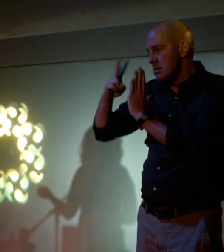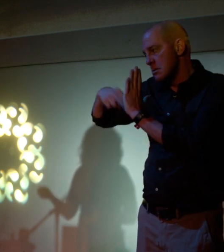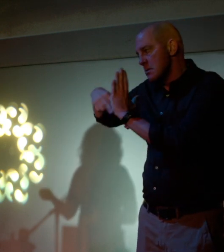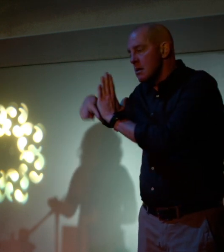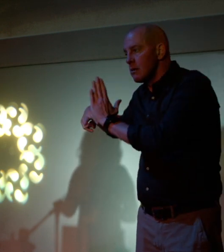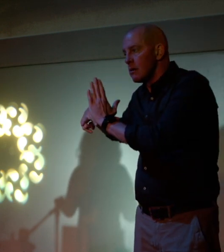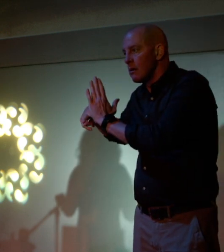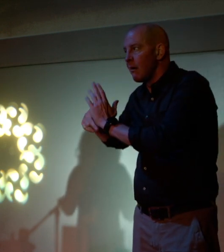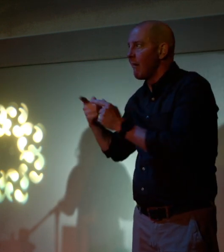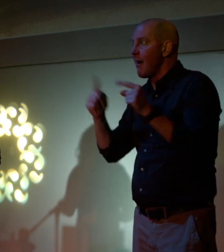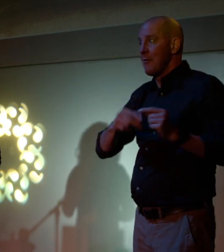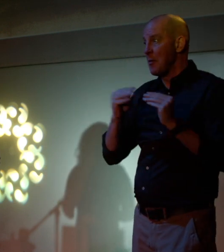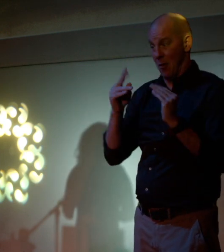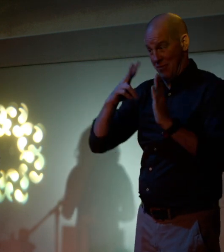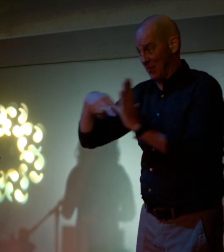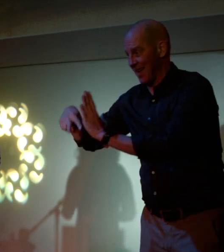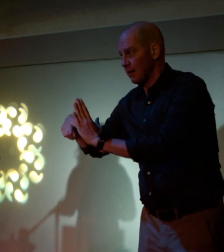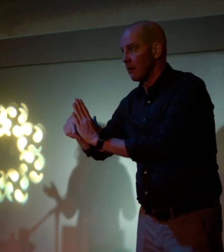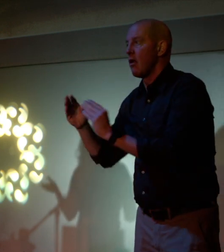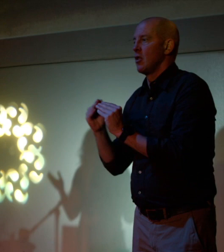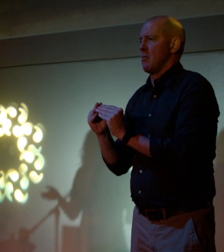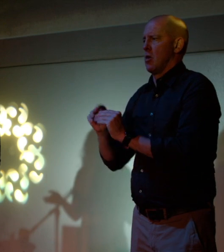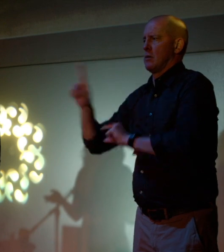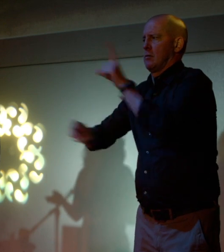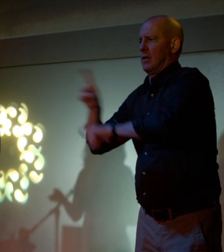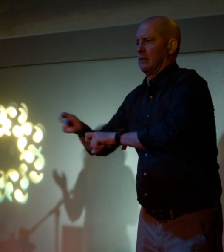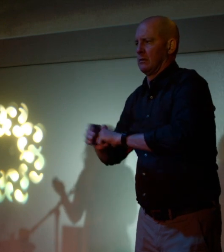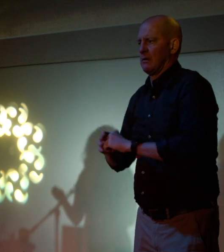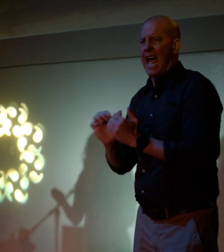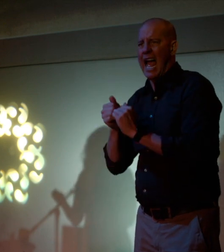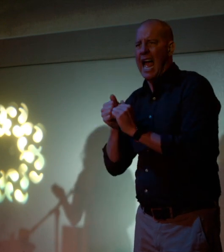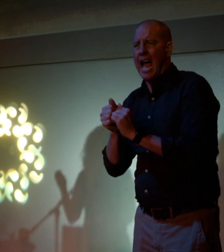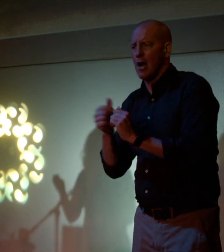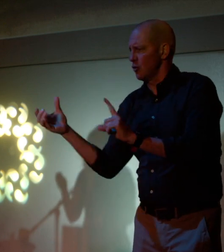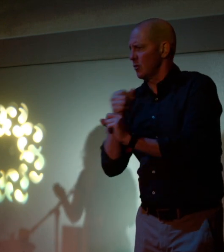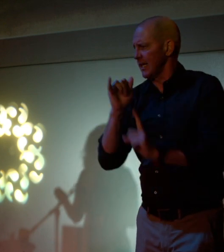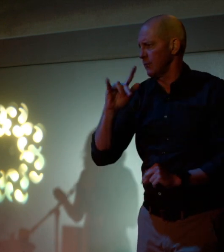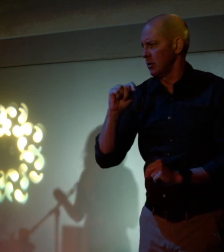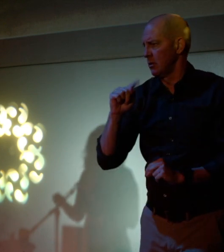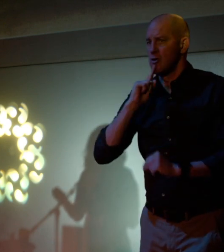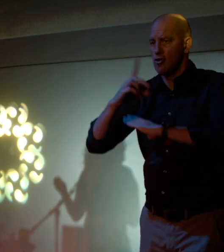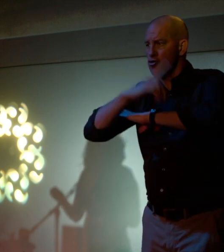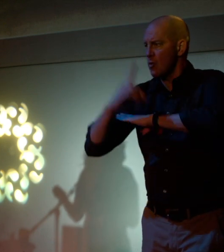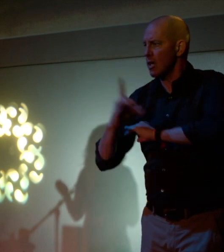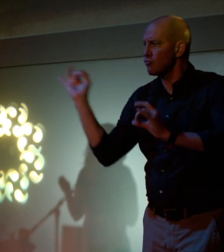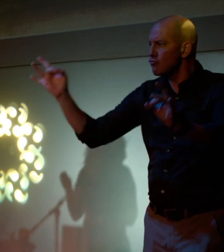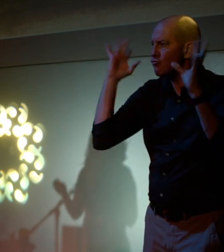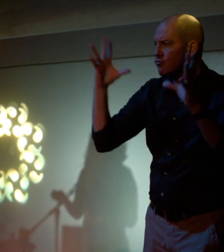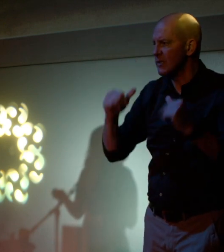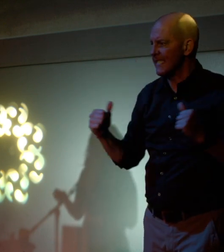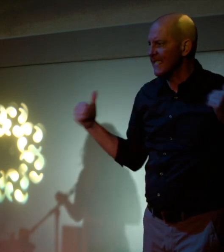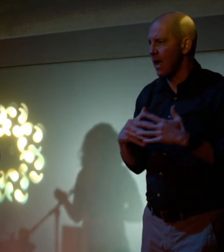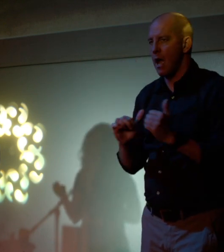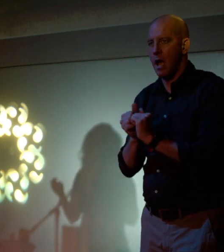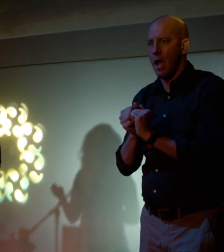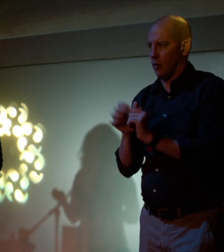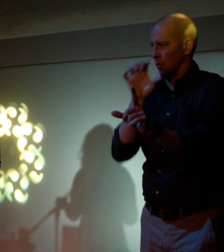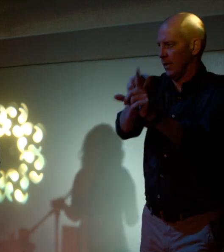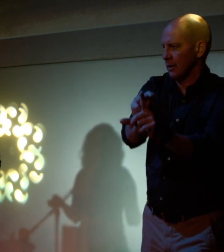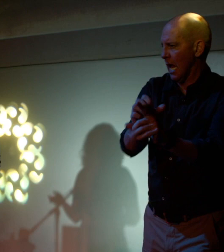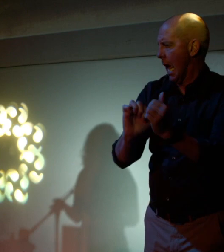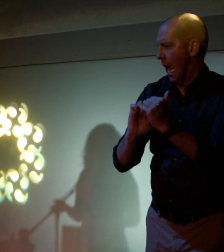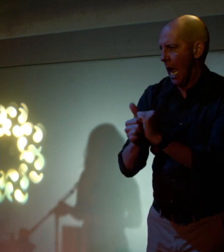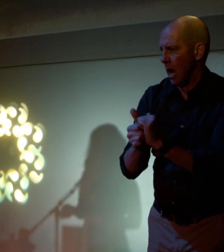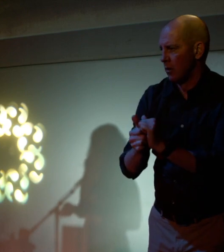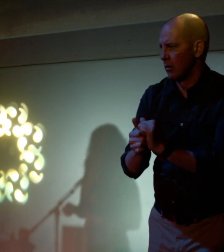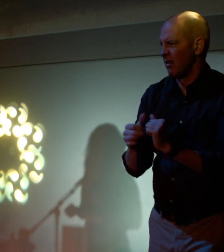had. For example, how is it captured? If dragons are so ferocious, how is it possible that there are so many